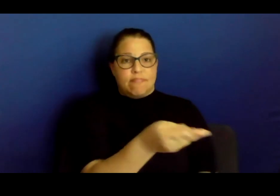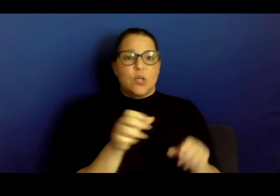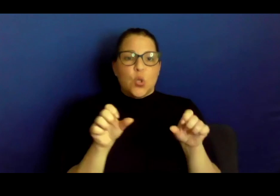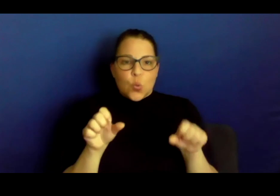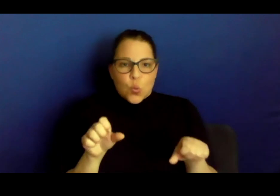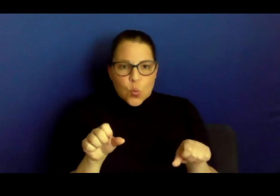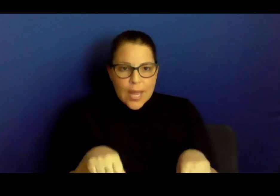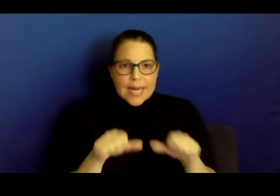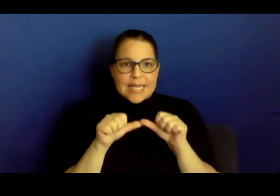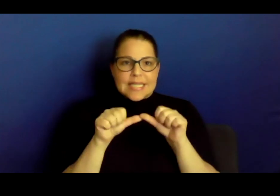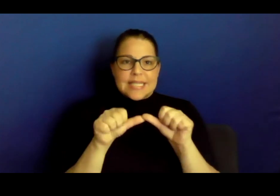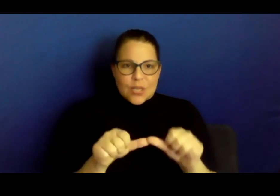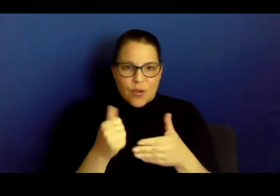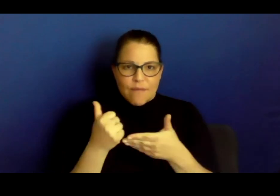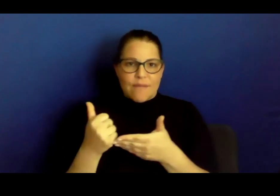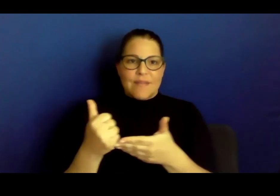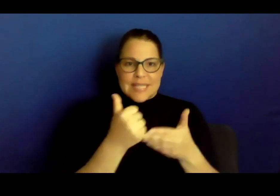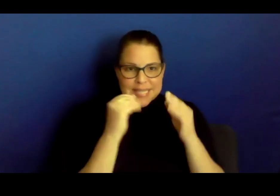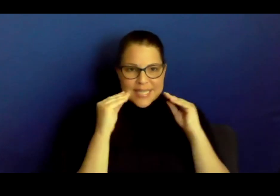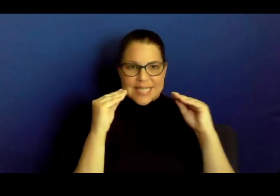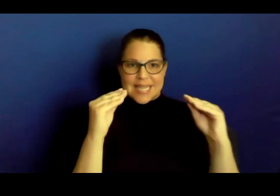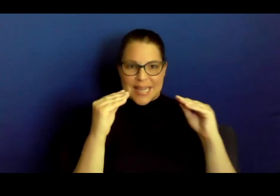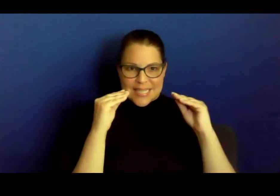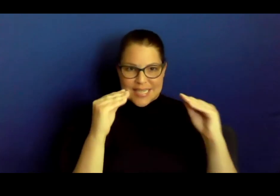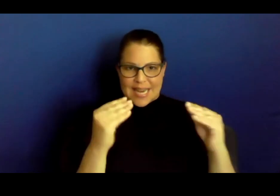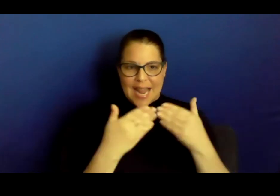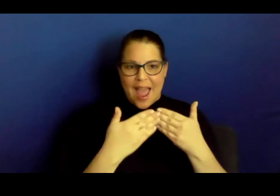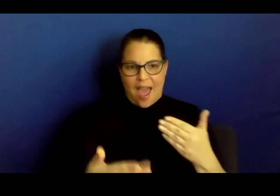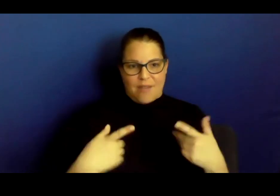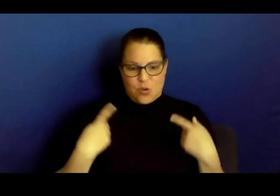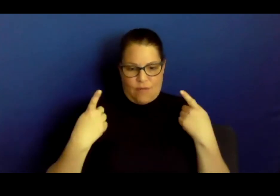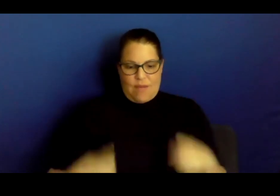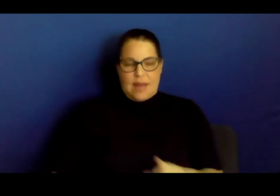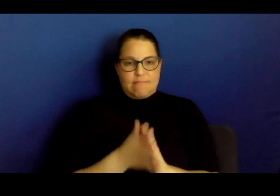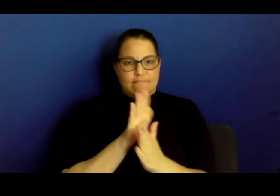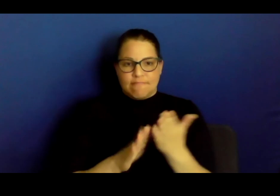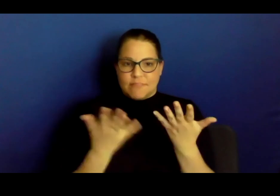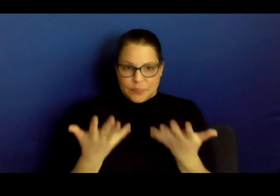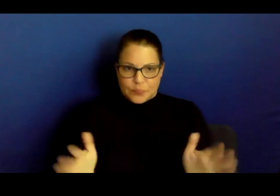continue facilitating that moment and that event after the event is over.